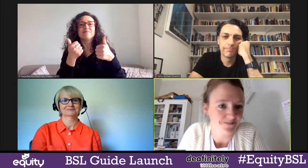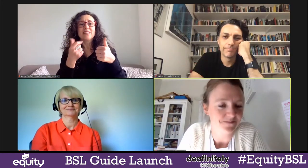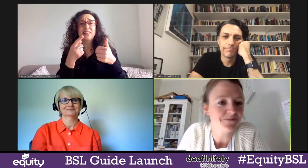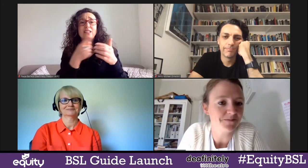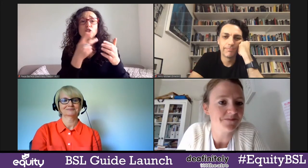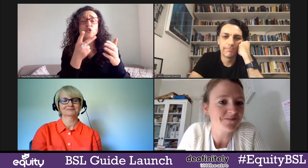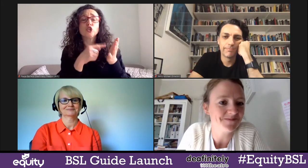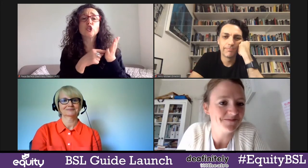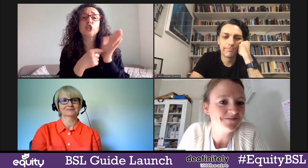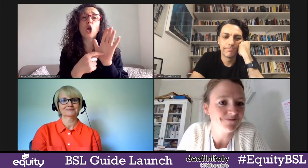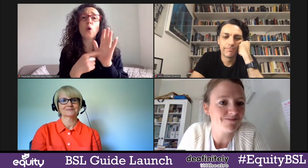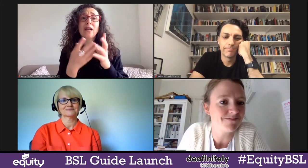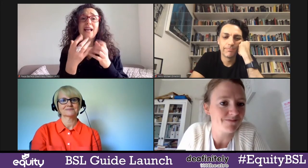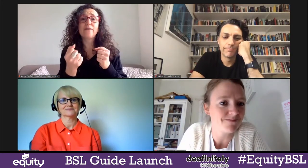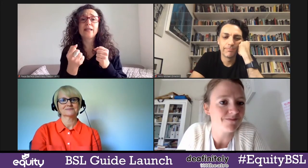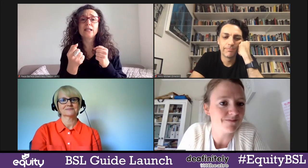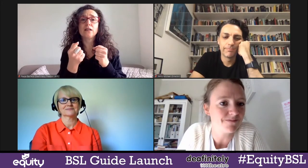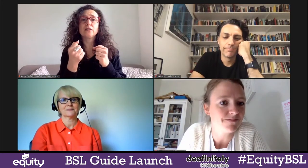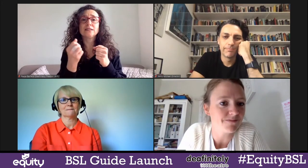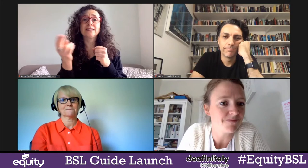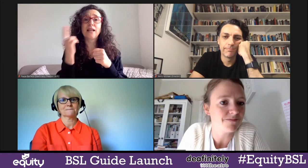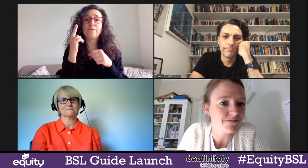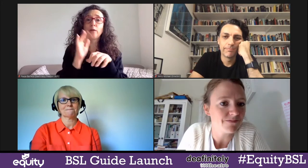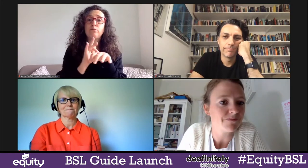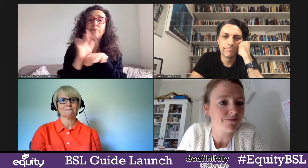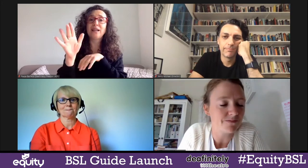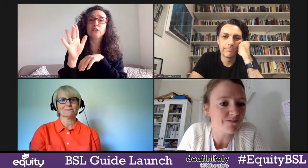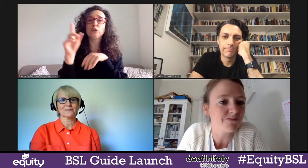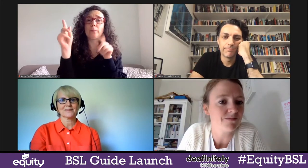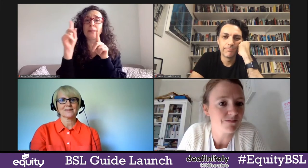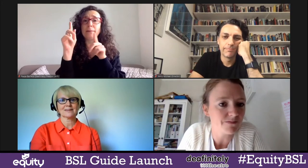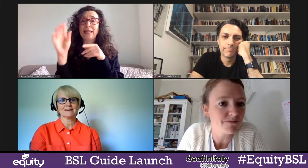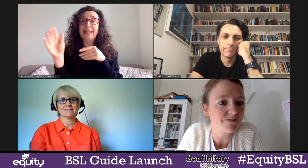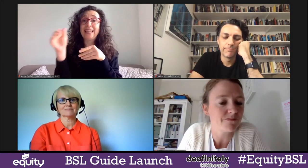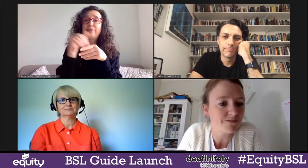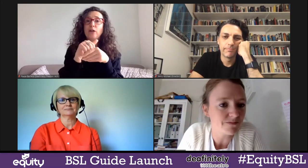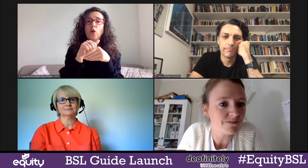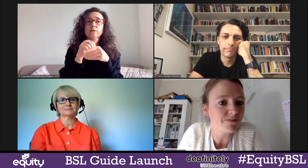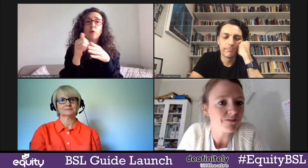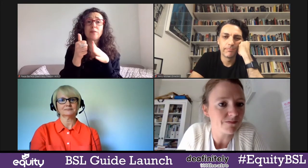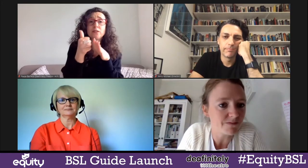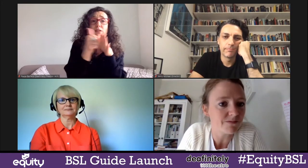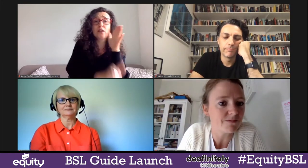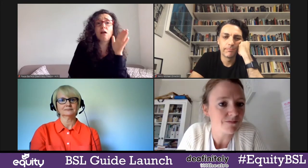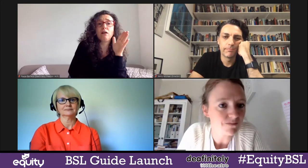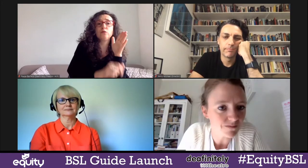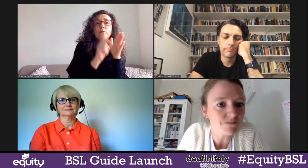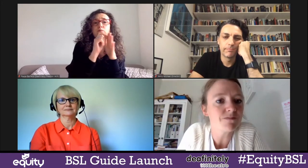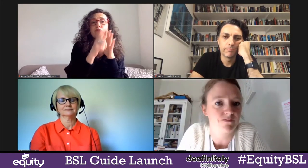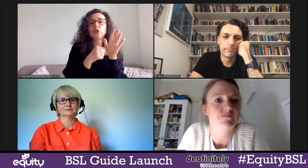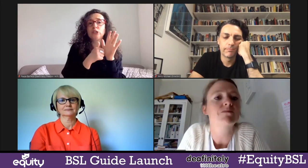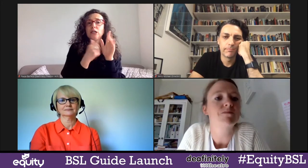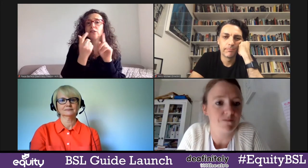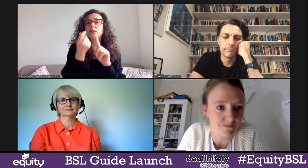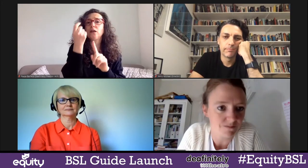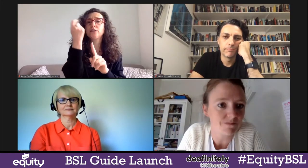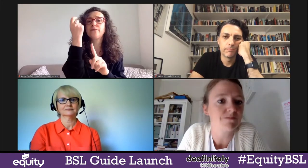Thank you for that, Amy and Kerry. And I think it just shows that there are, if there are deaf